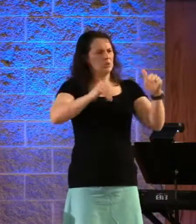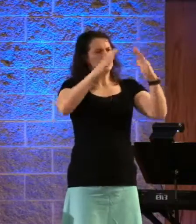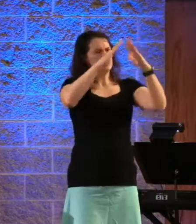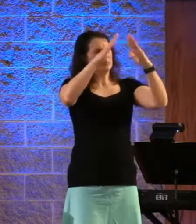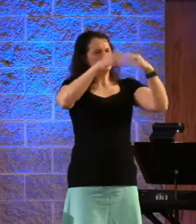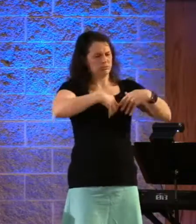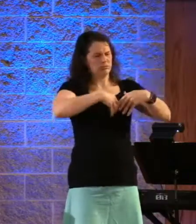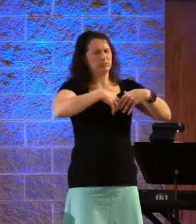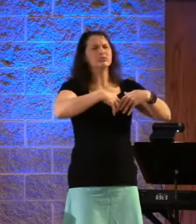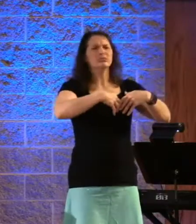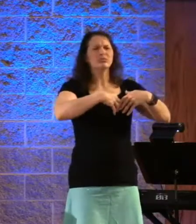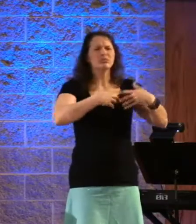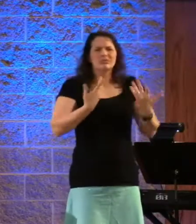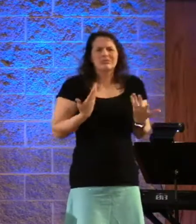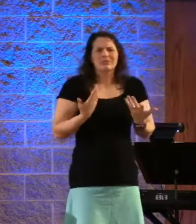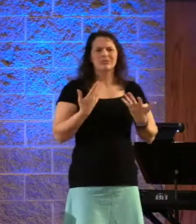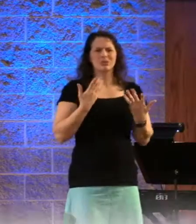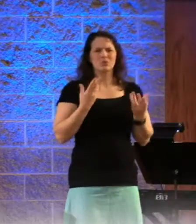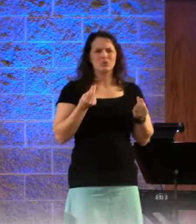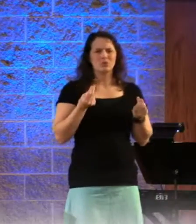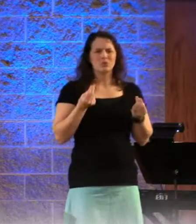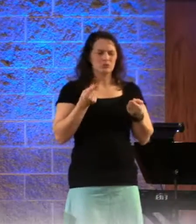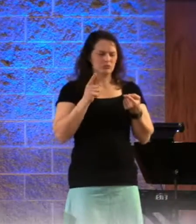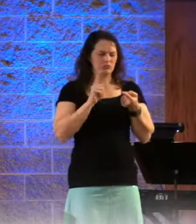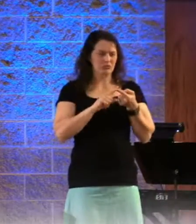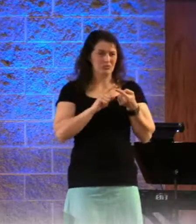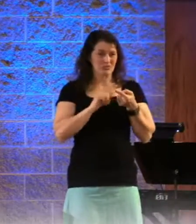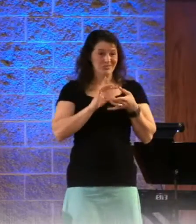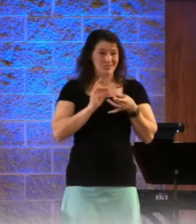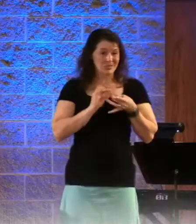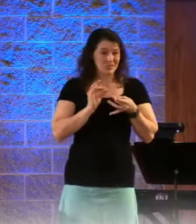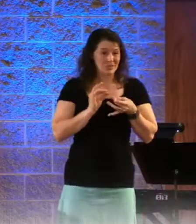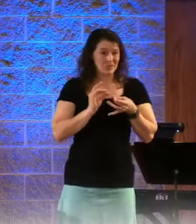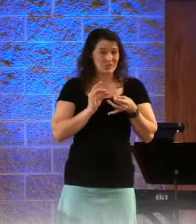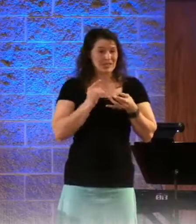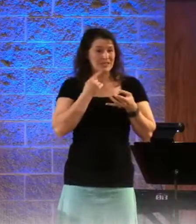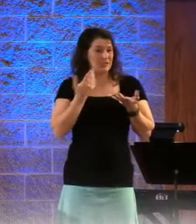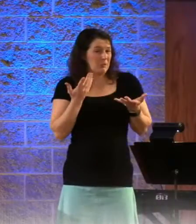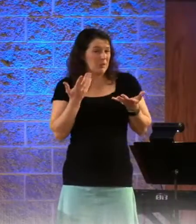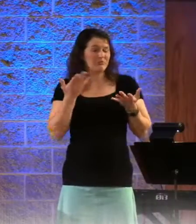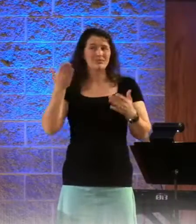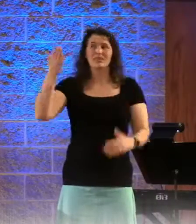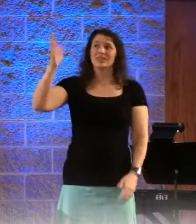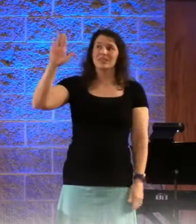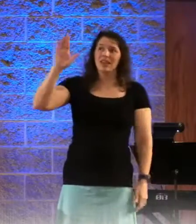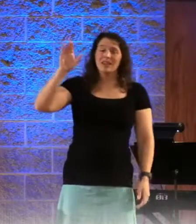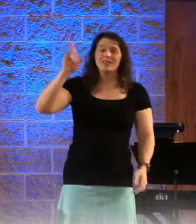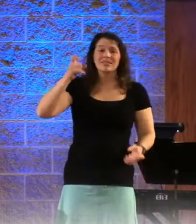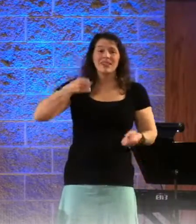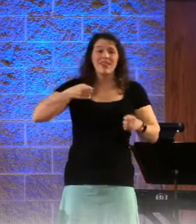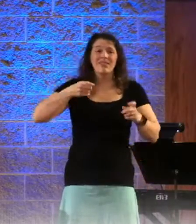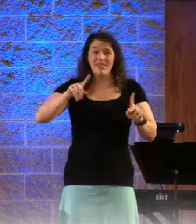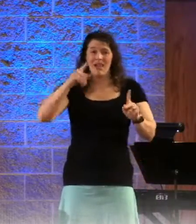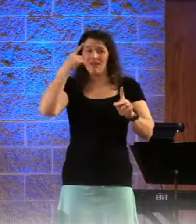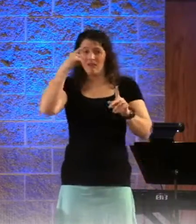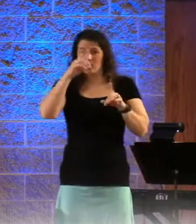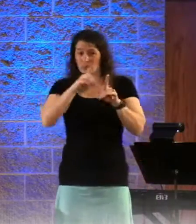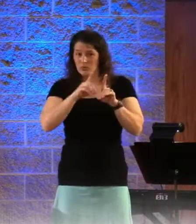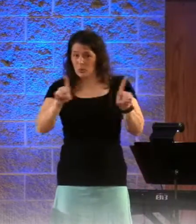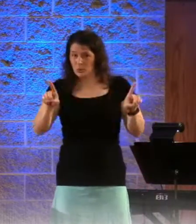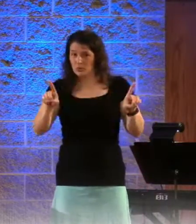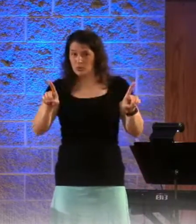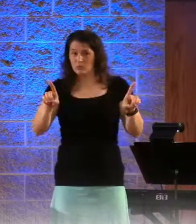down? Number one, from the Scripture, God does allow for